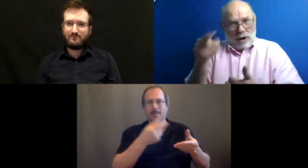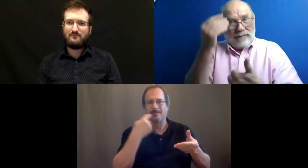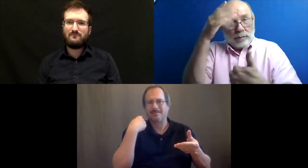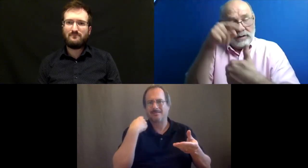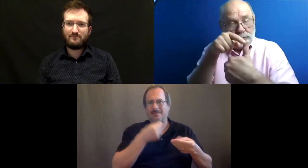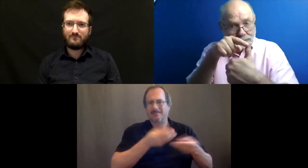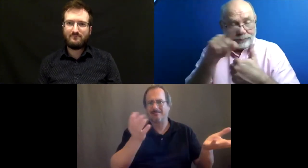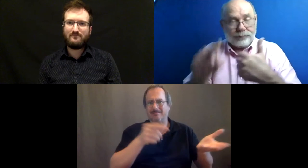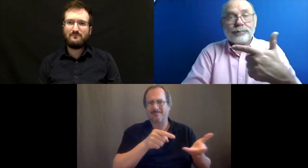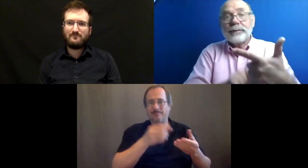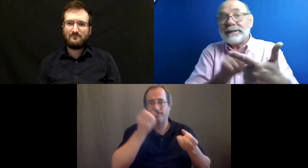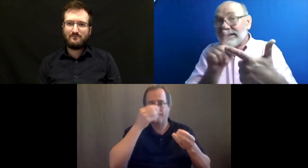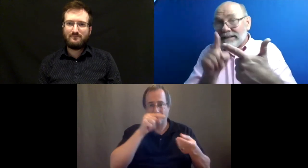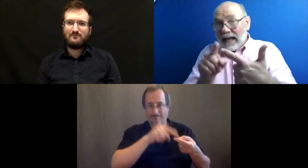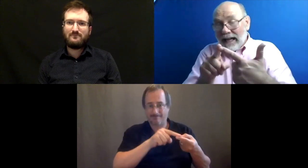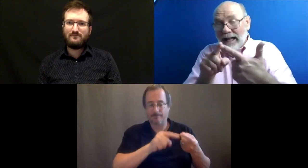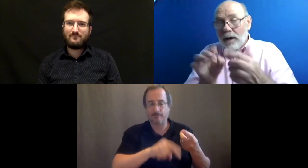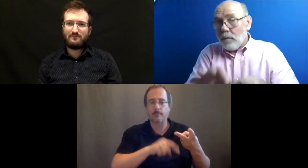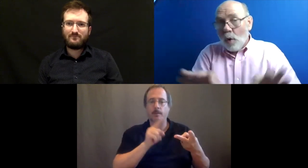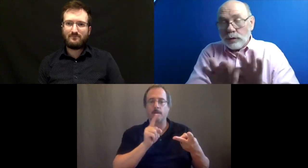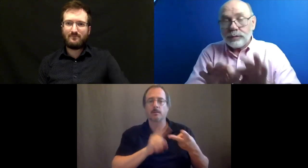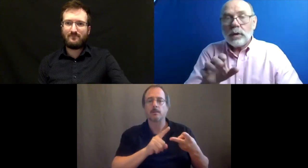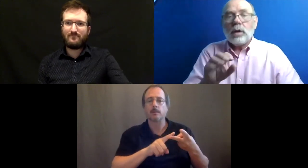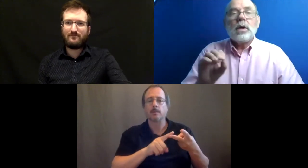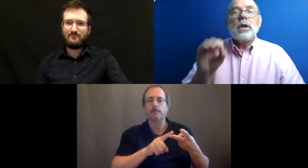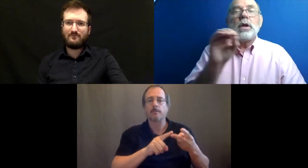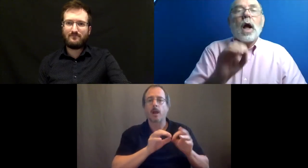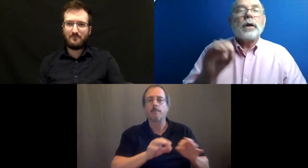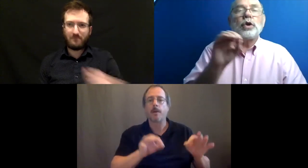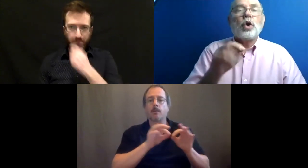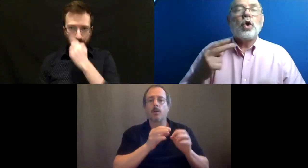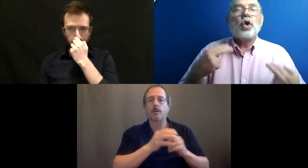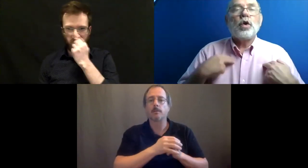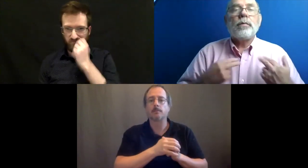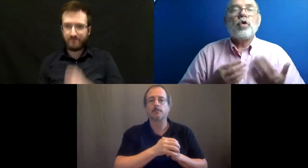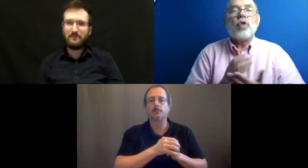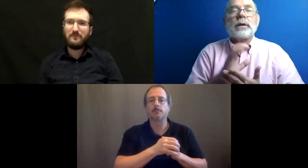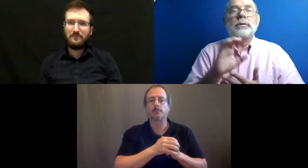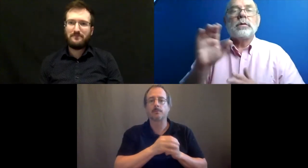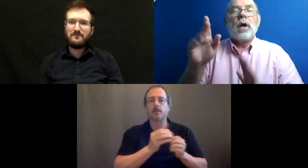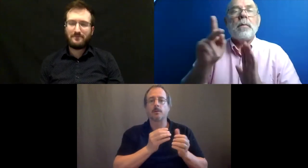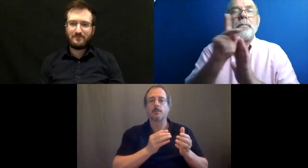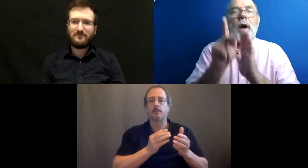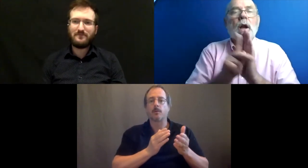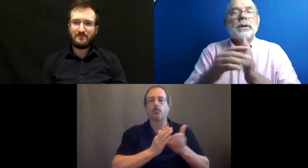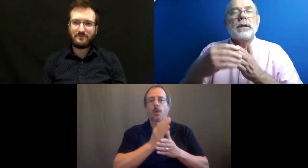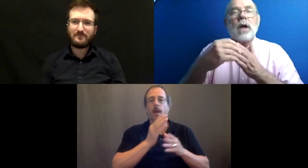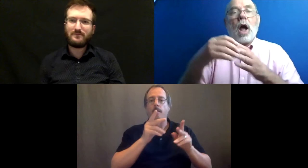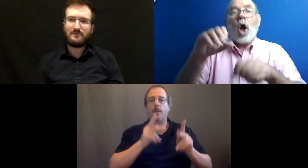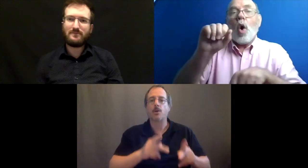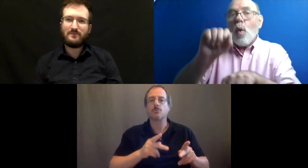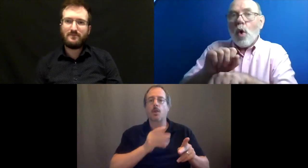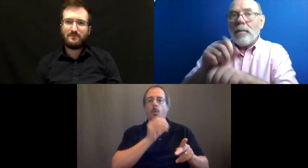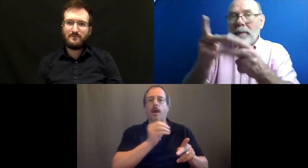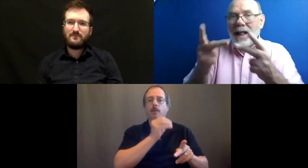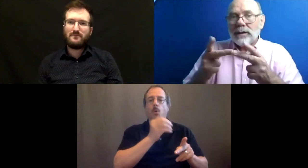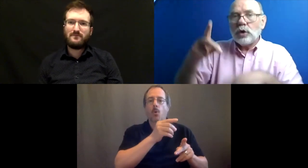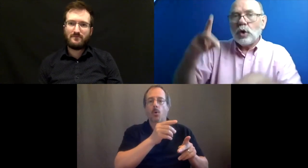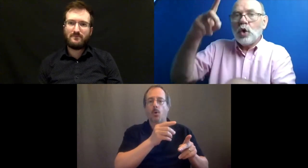was previously completed and released. It's also important to take a closer look at the Ontario Human